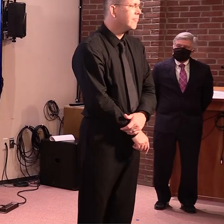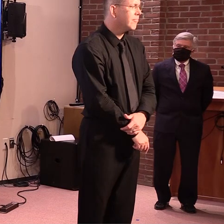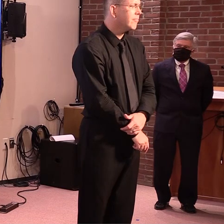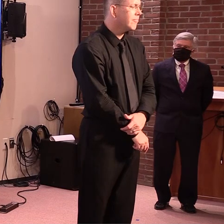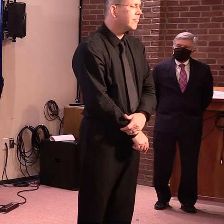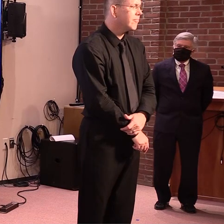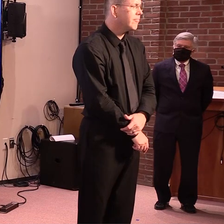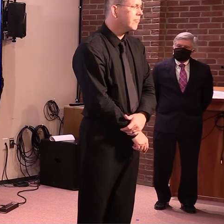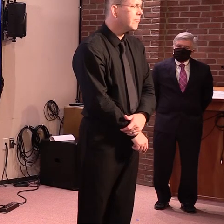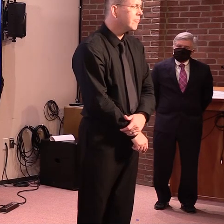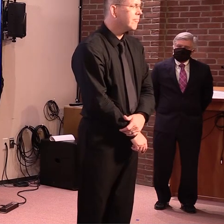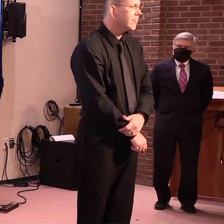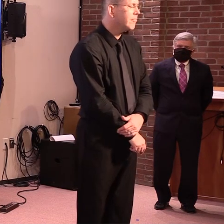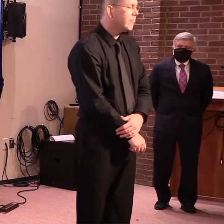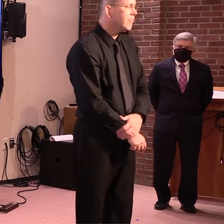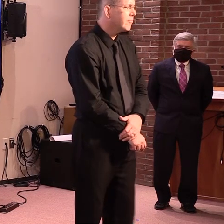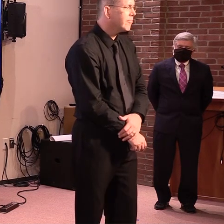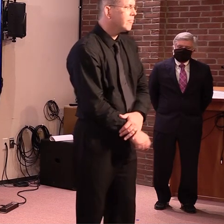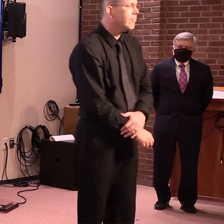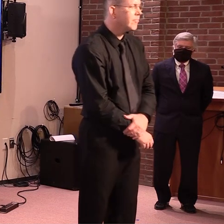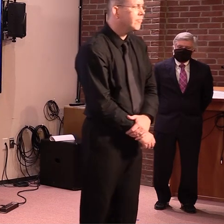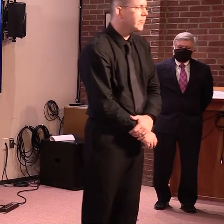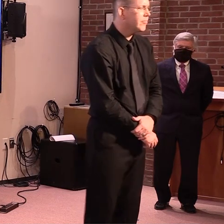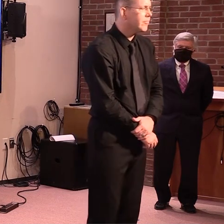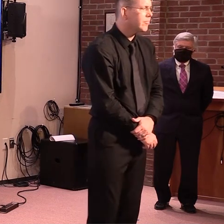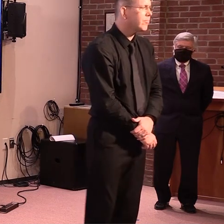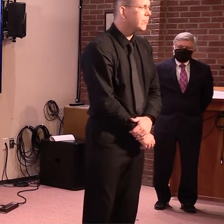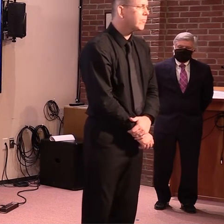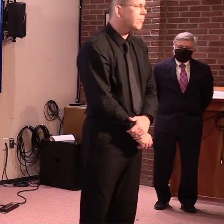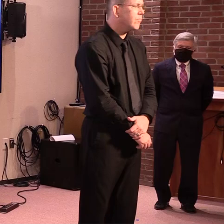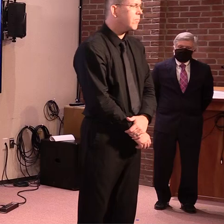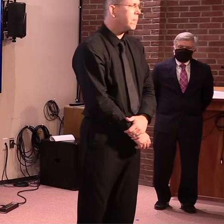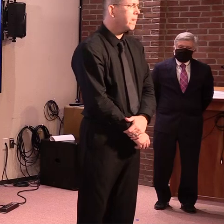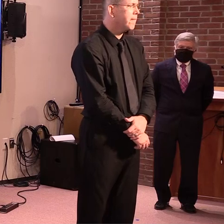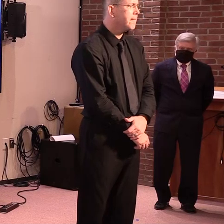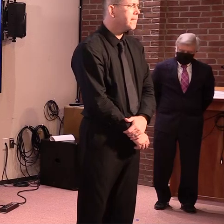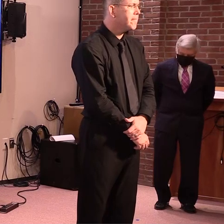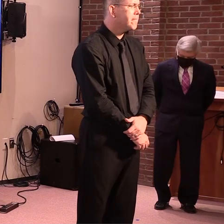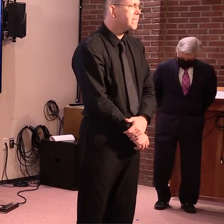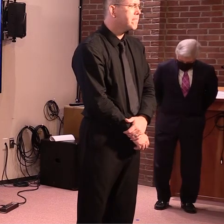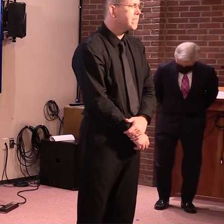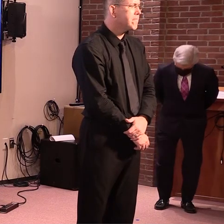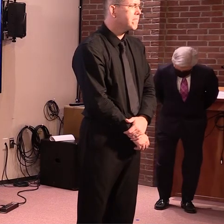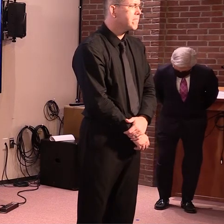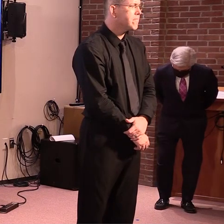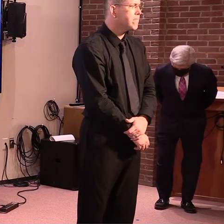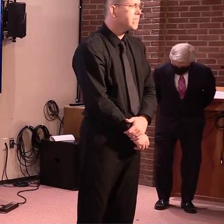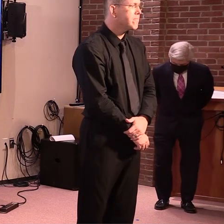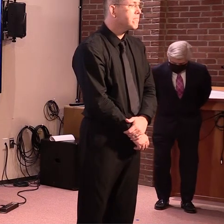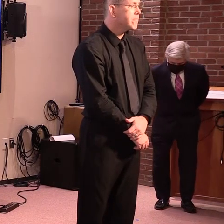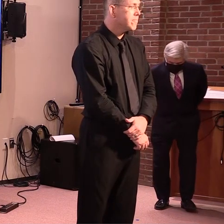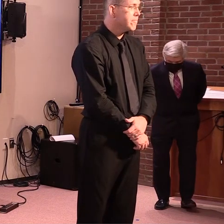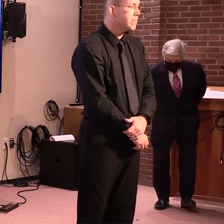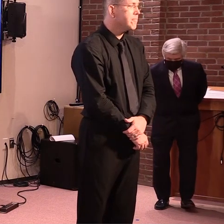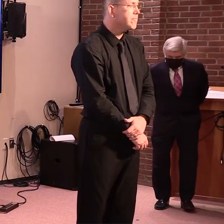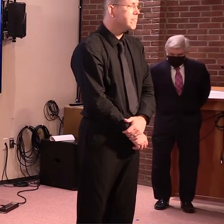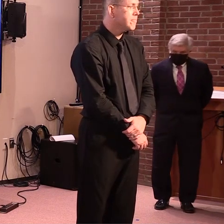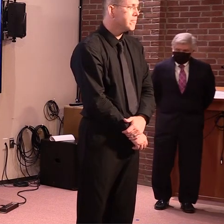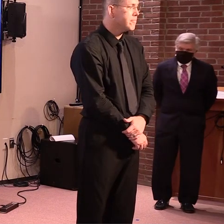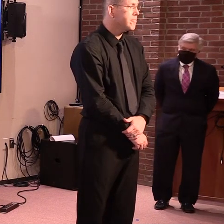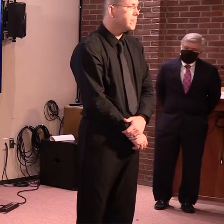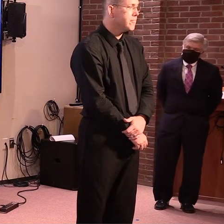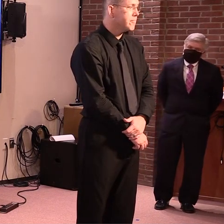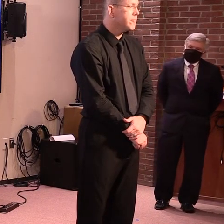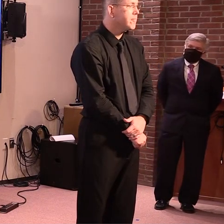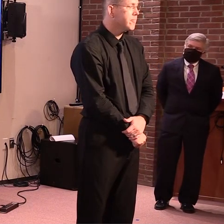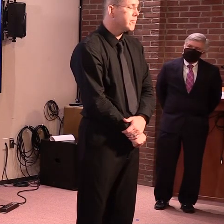question is, would these layoffs qualify for the $600 bump